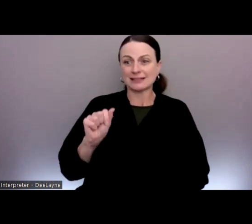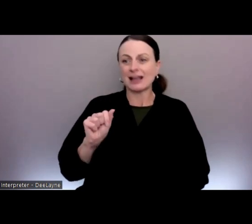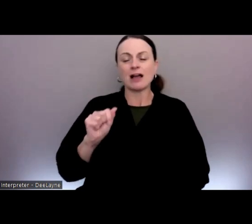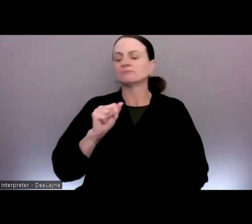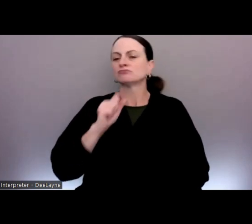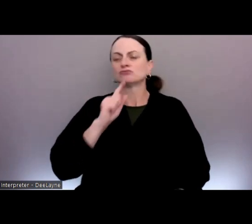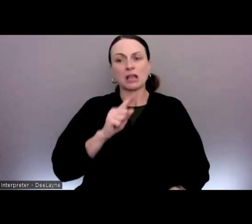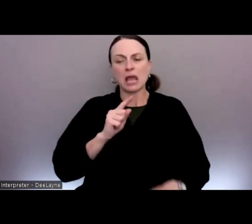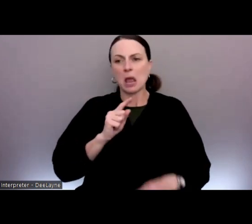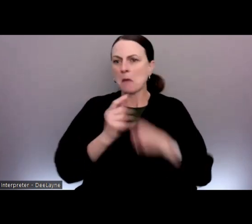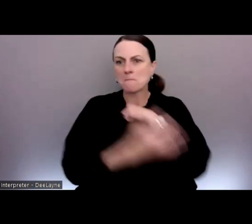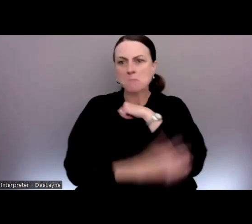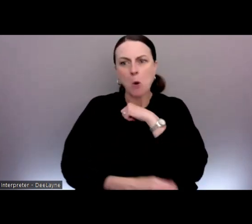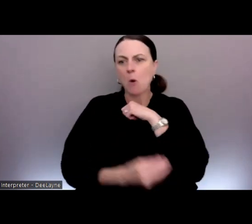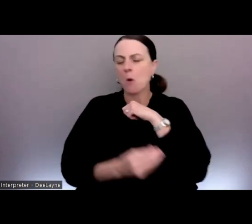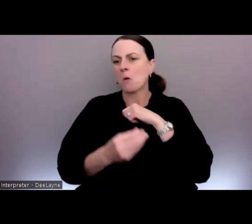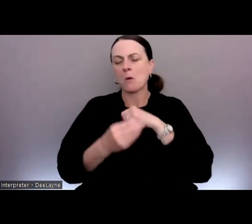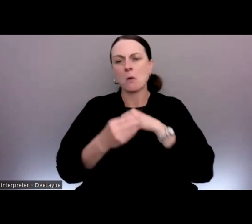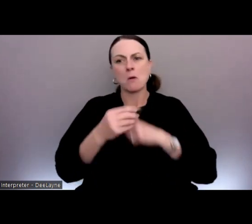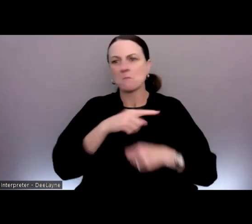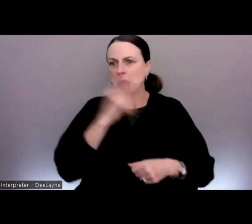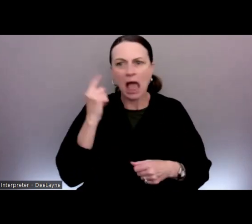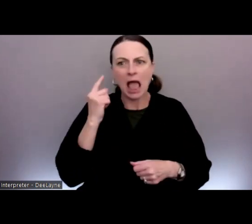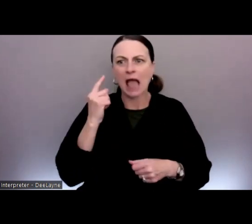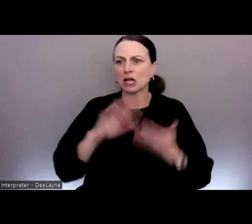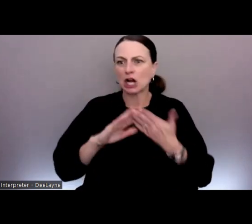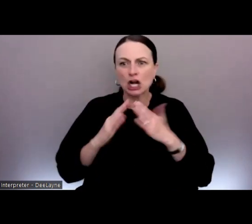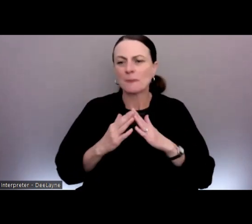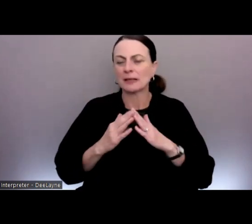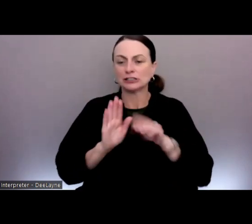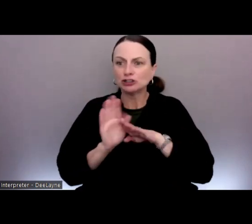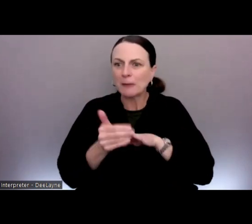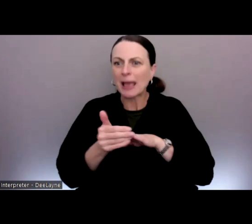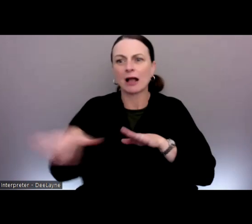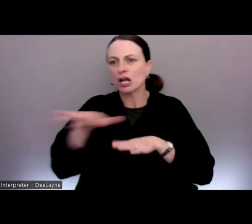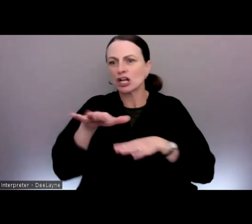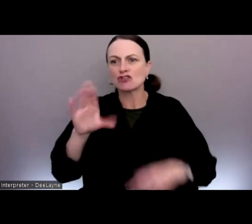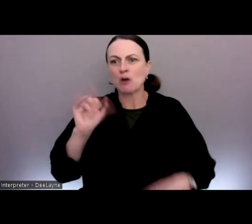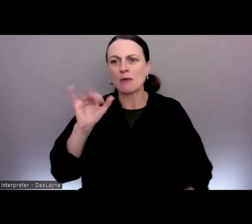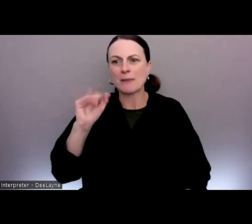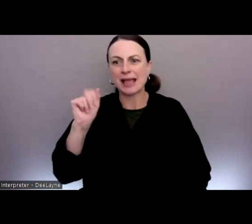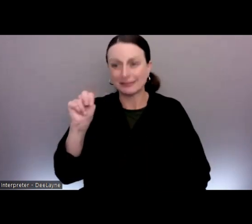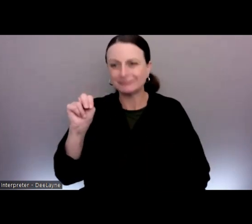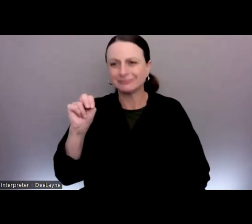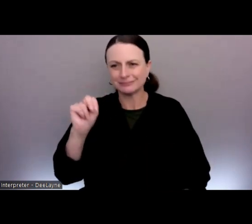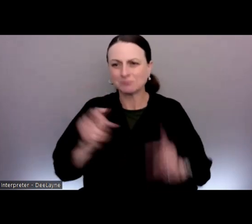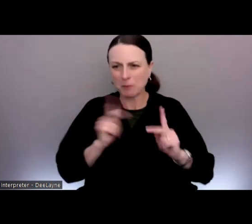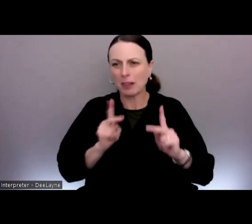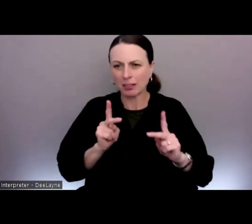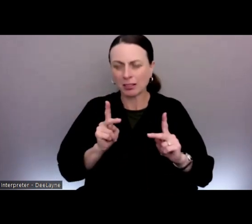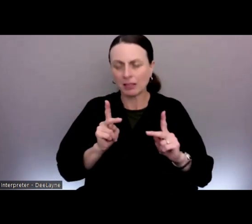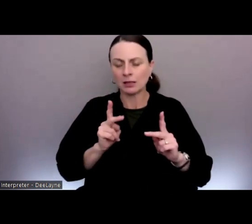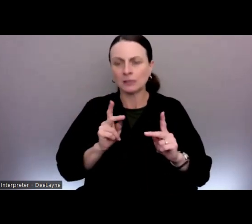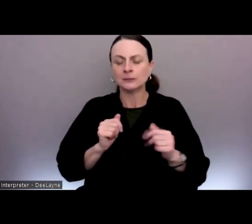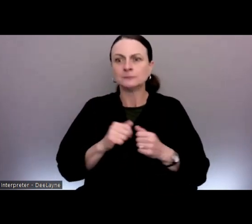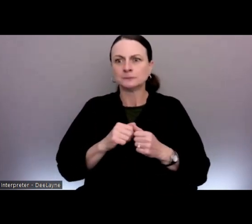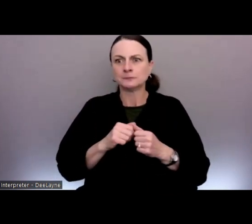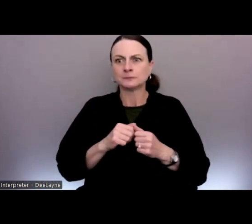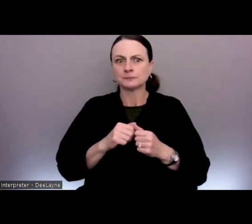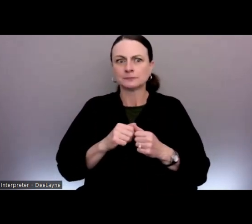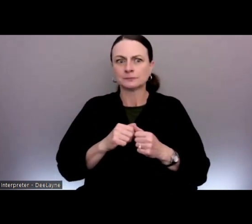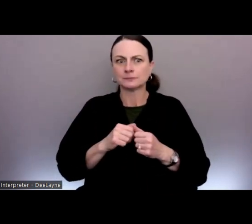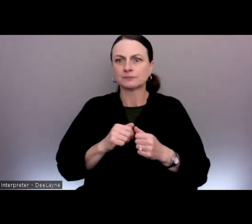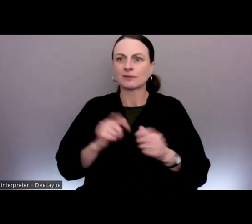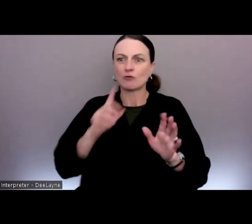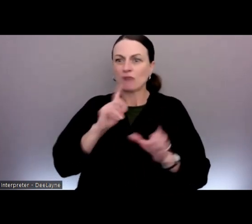Black urban Black people of Jamaica and throughout the Caribbean, intervened on both the Queen's